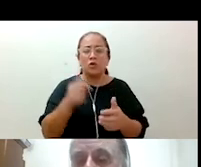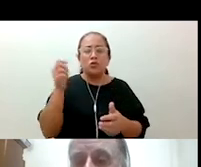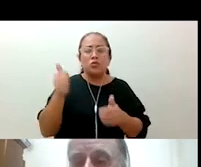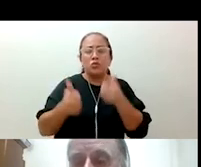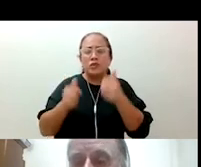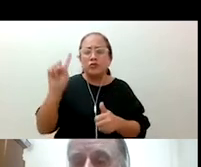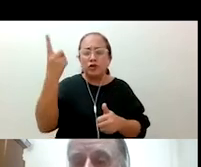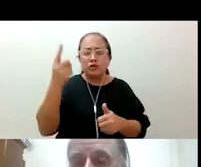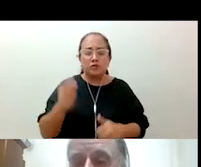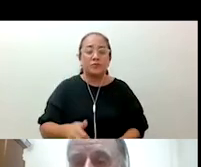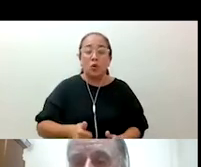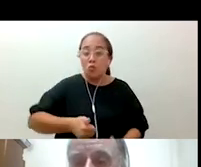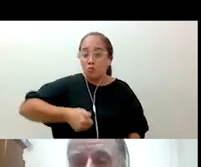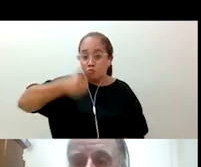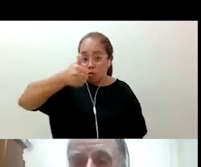who?